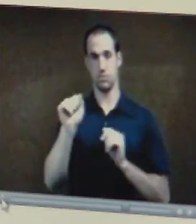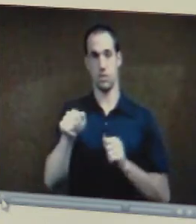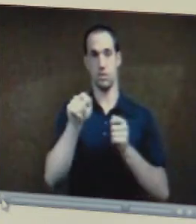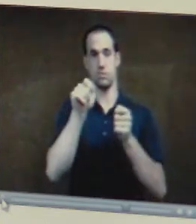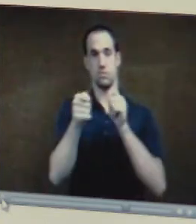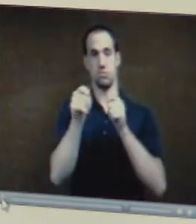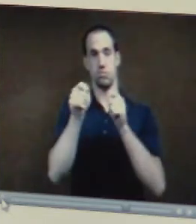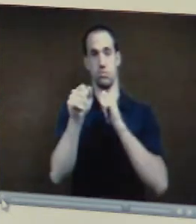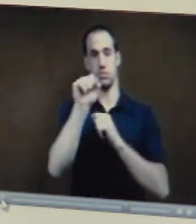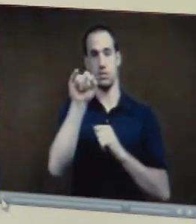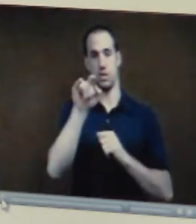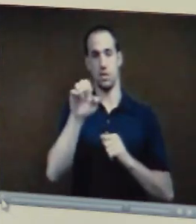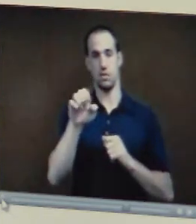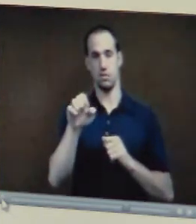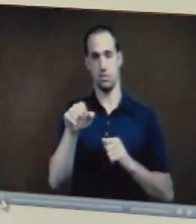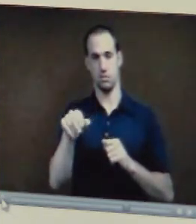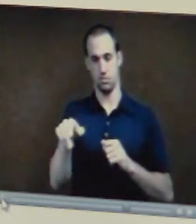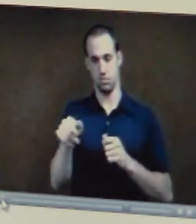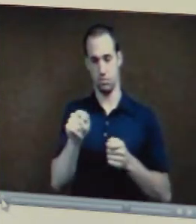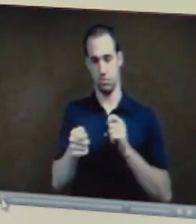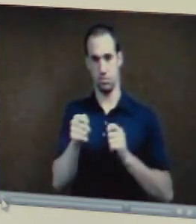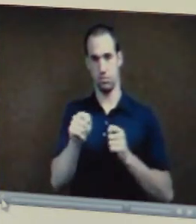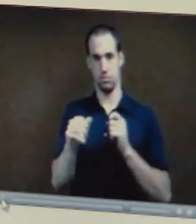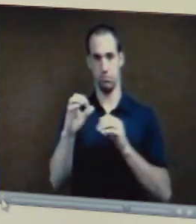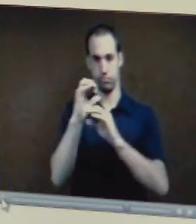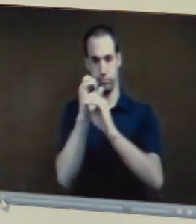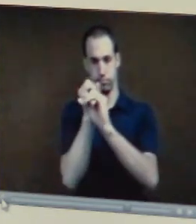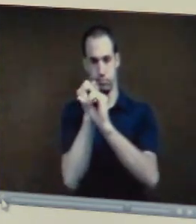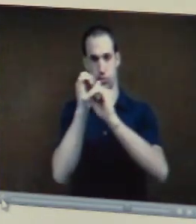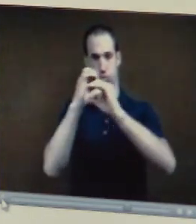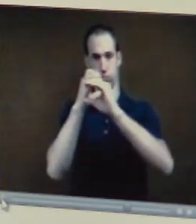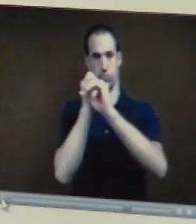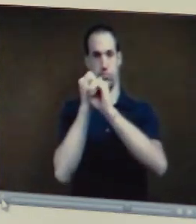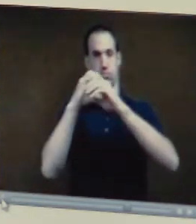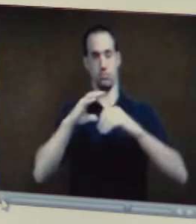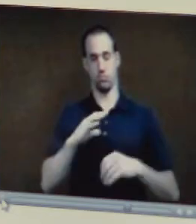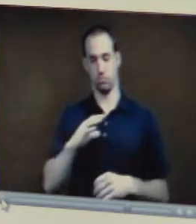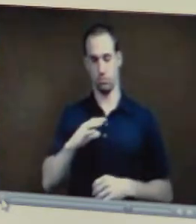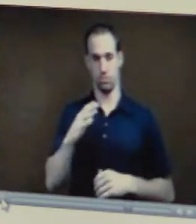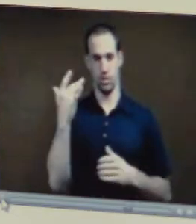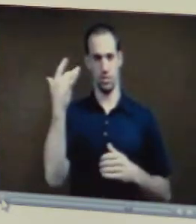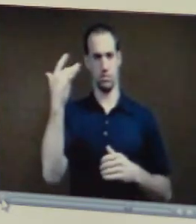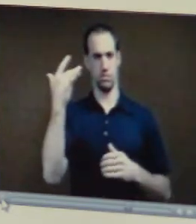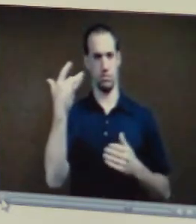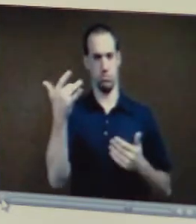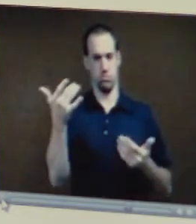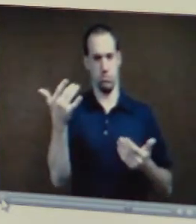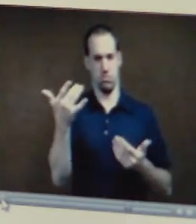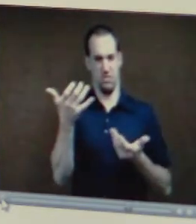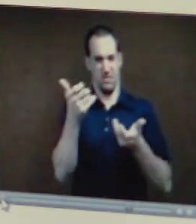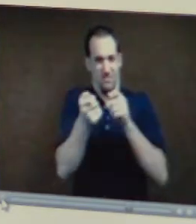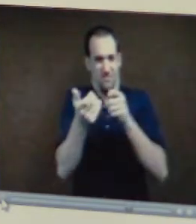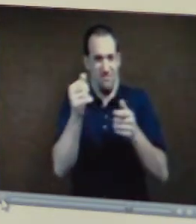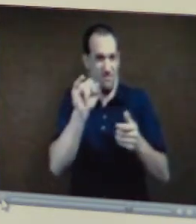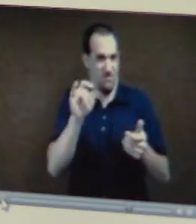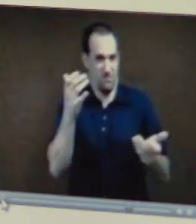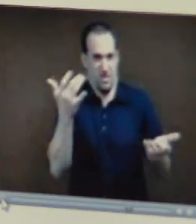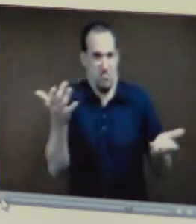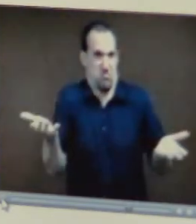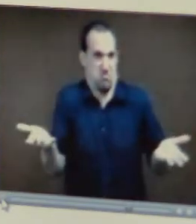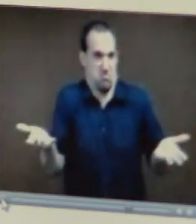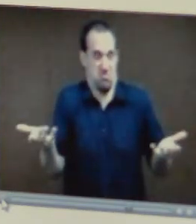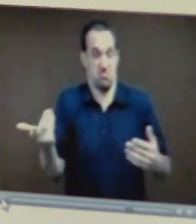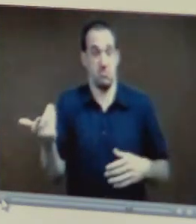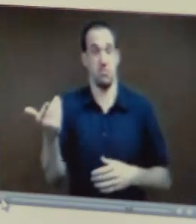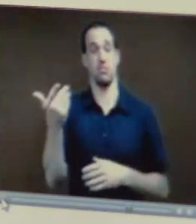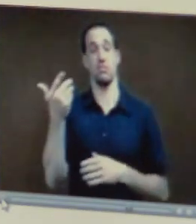Now, the vessels are kind of cool. They can change size. They can constrict and expand, but,